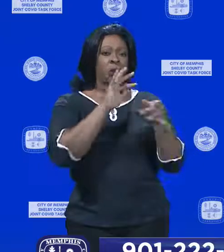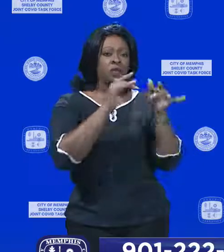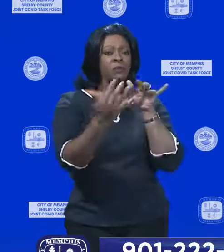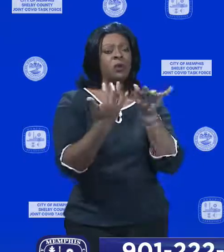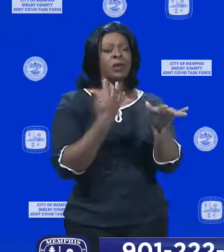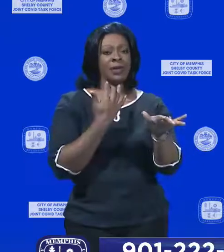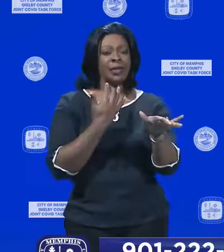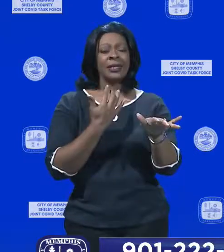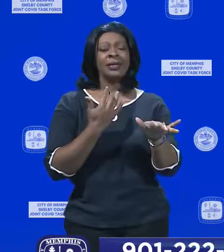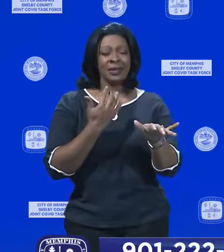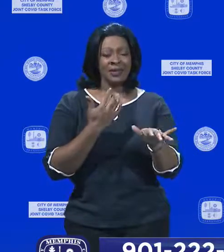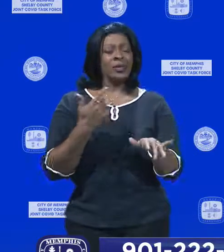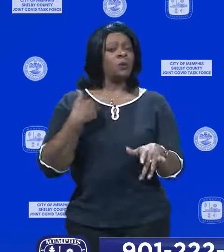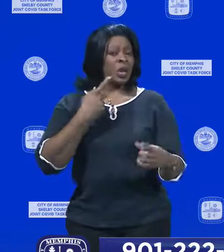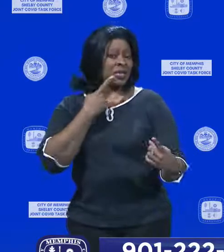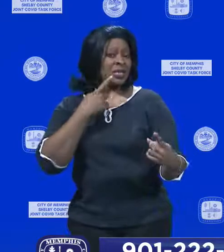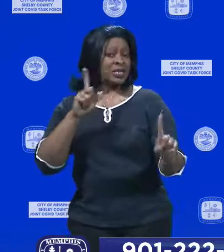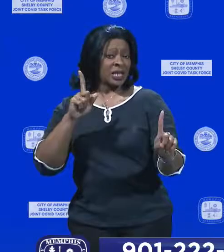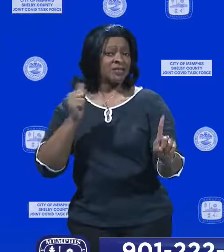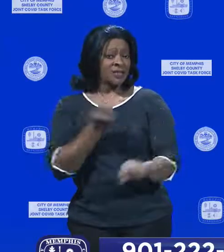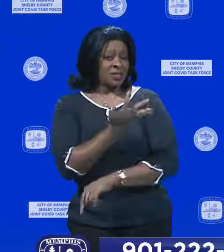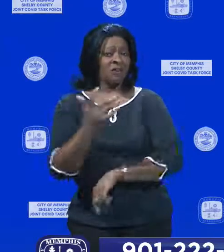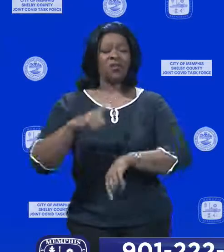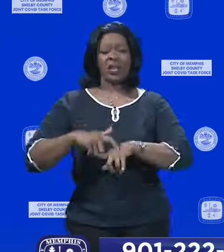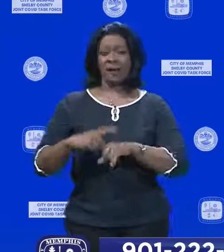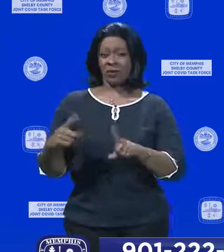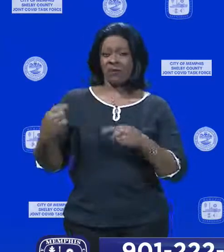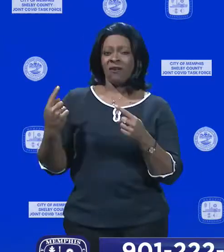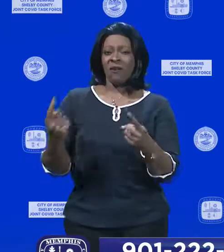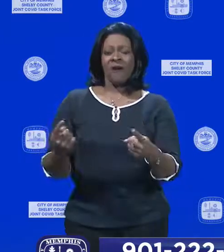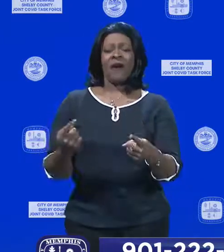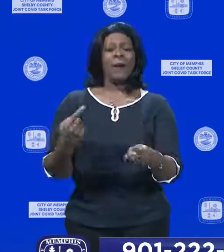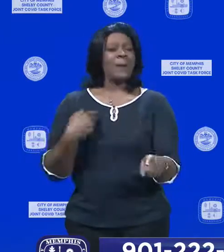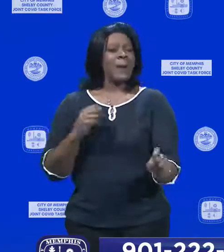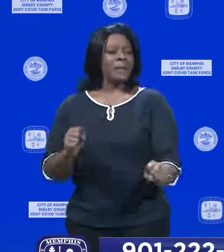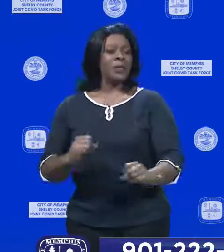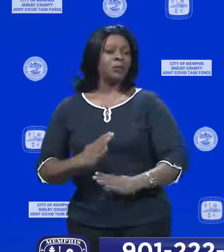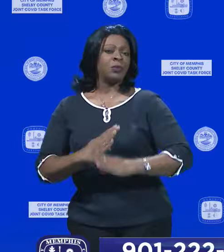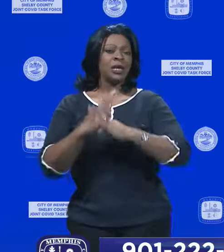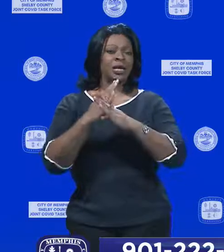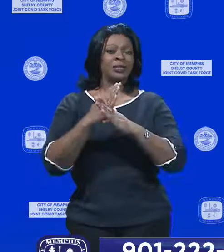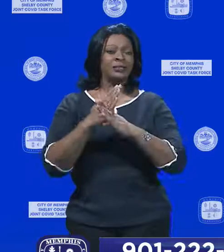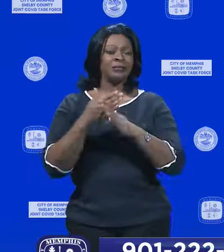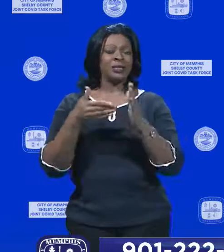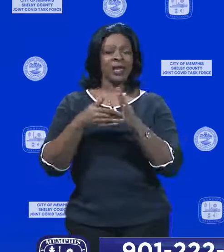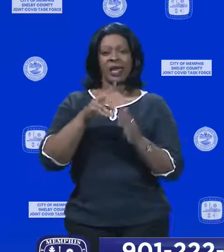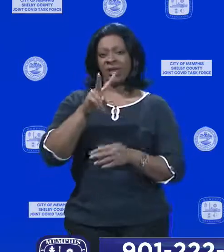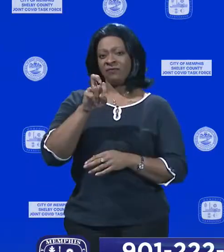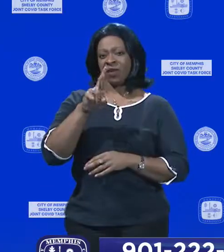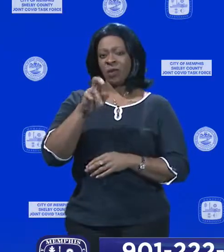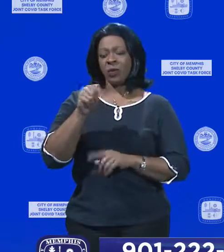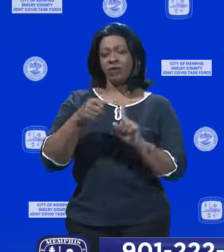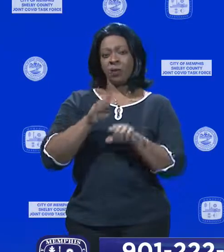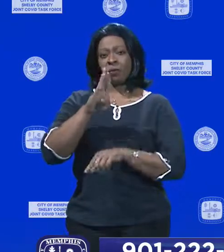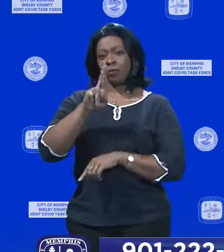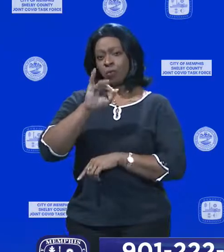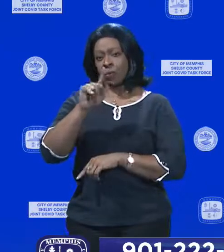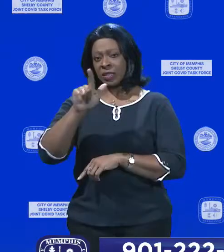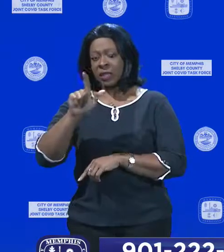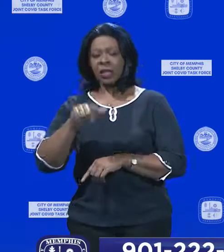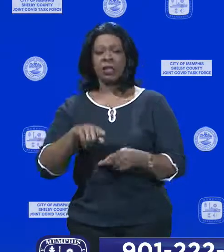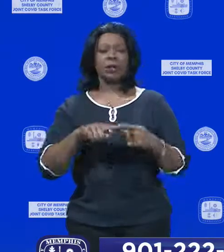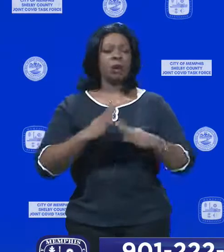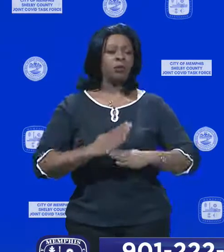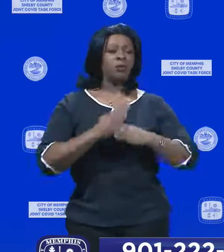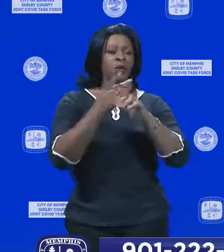spread. We've been successful several times with that. We've been able to protect against variants out of Brazil. We've been able